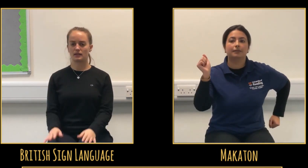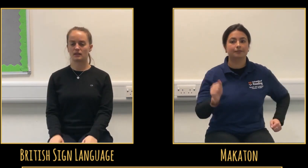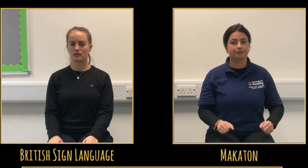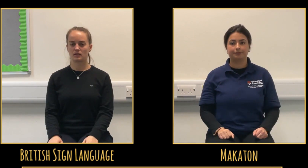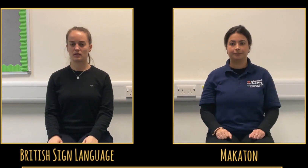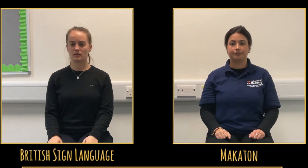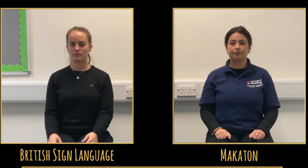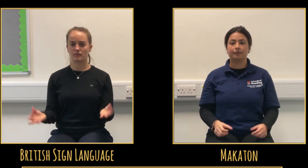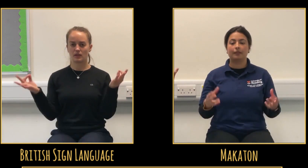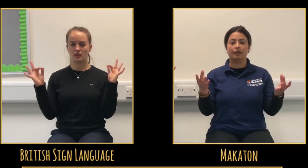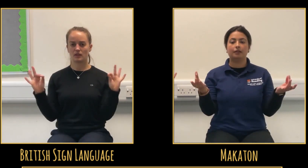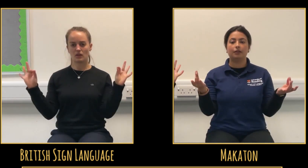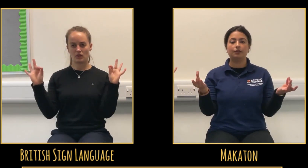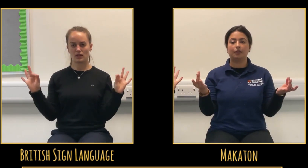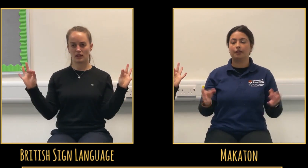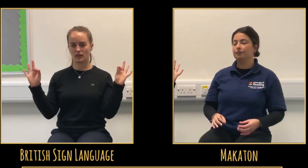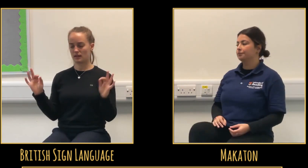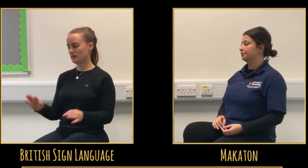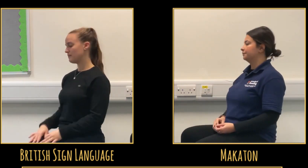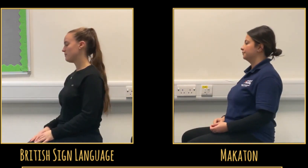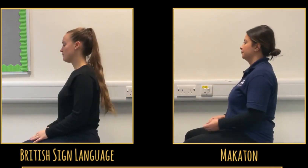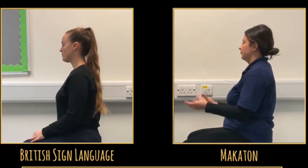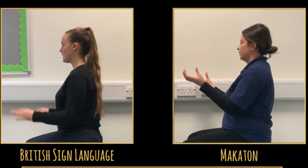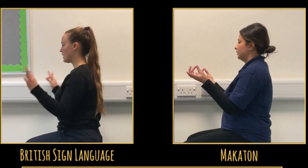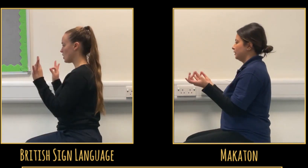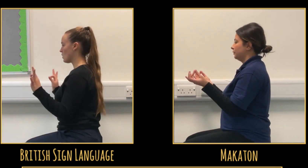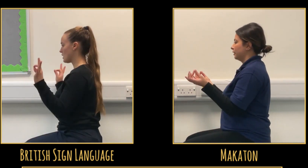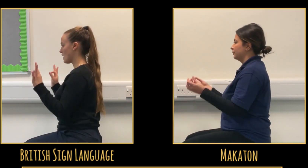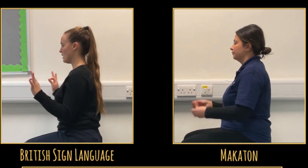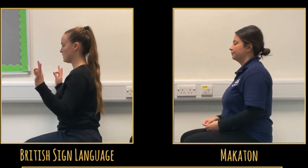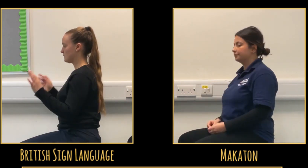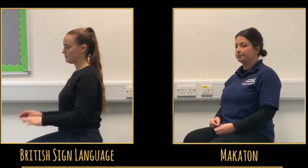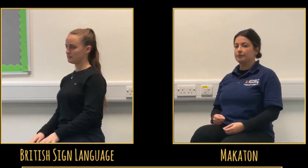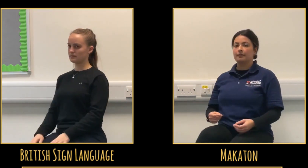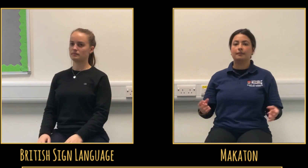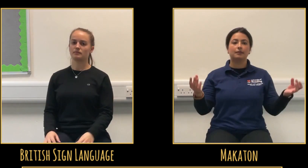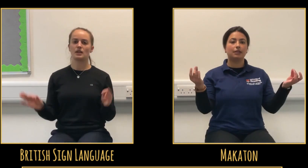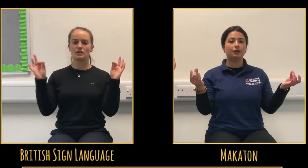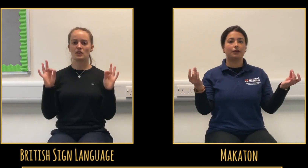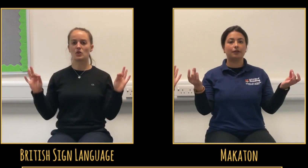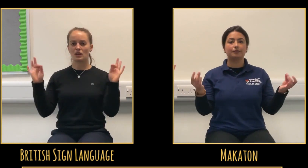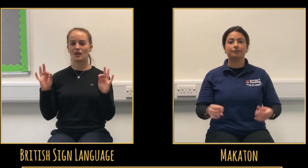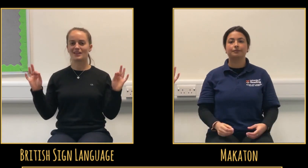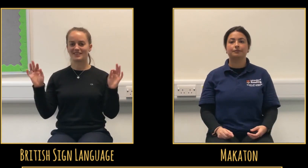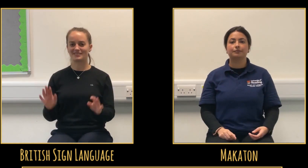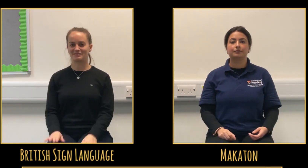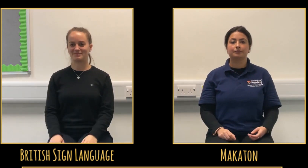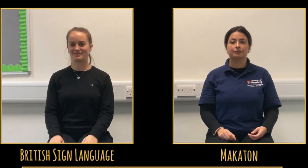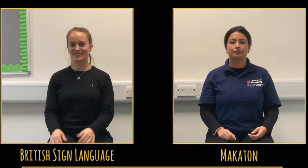PE. Yoga. Yoga. Yoga. Yoga.